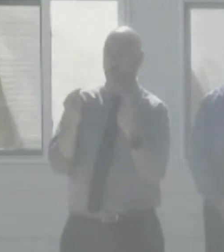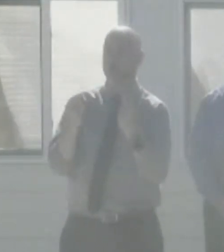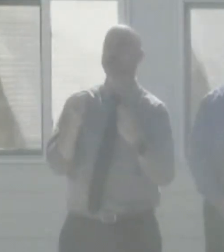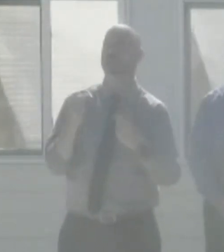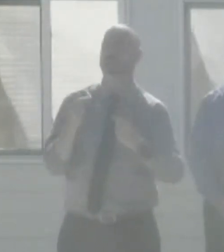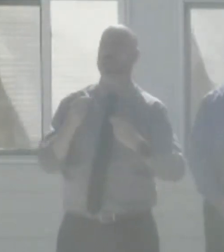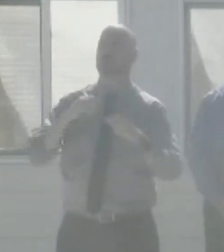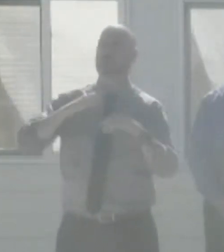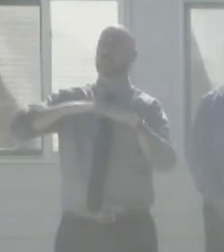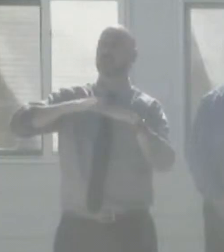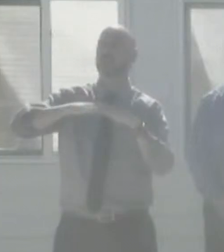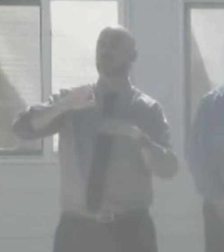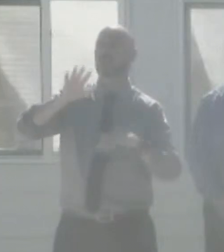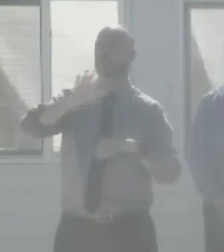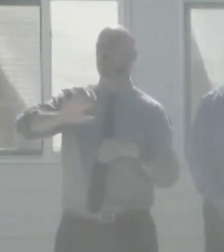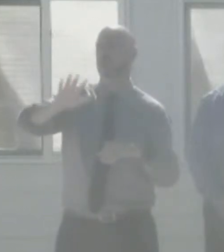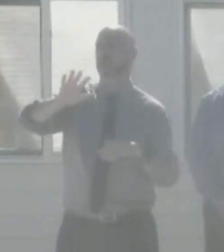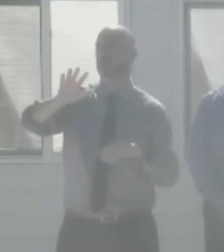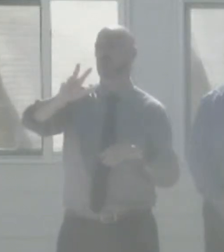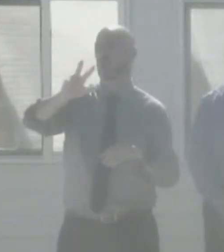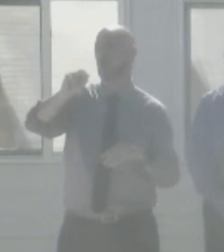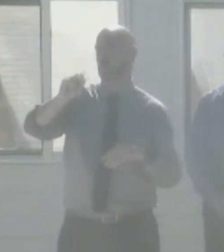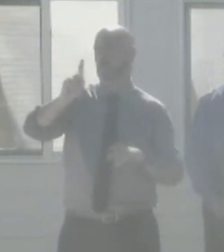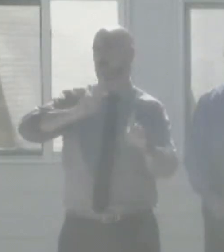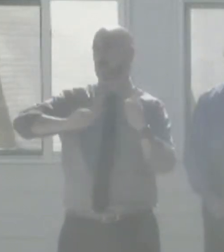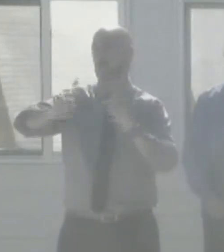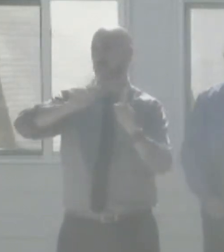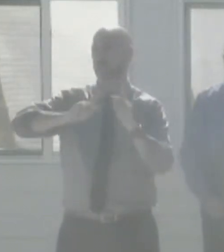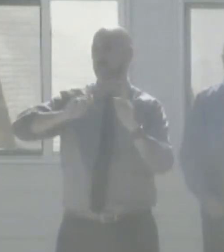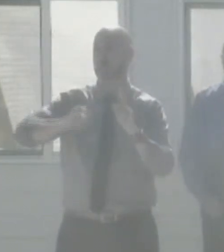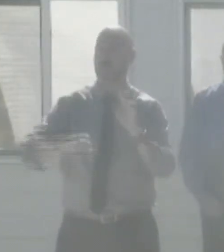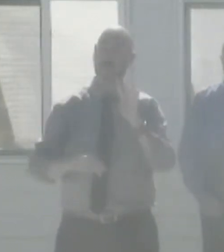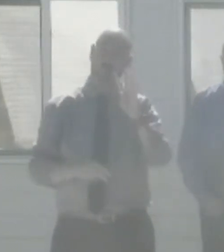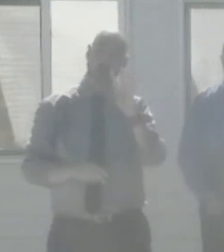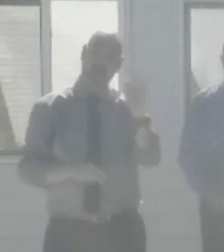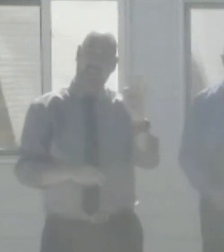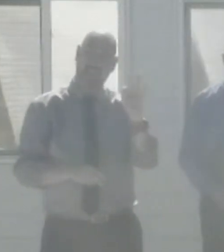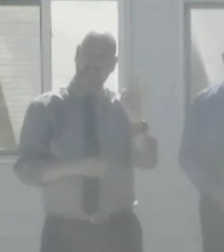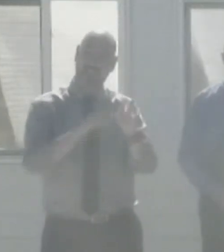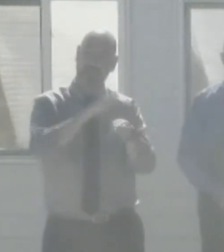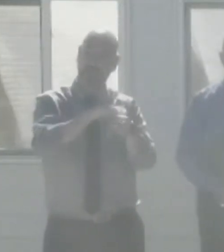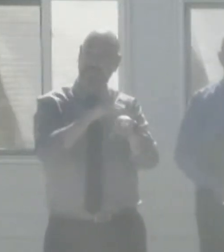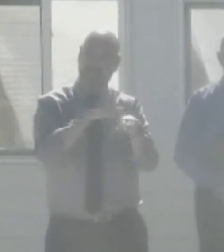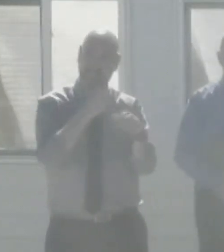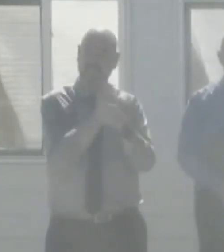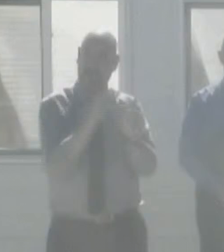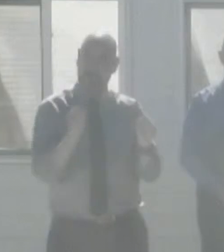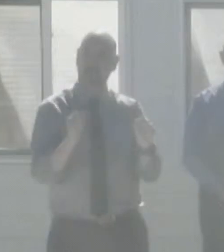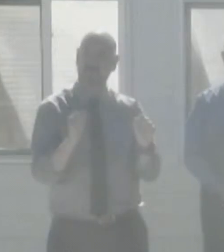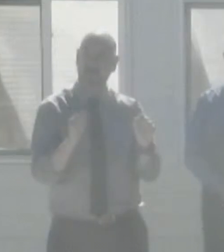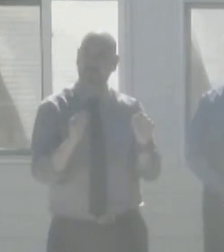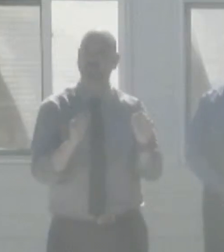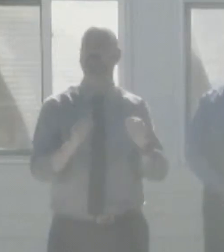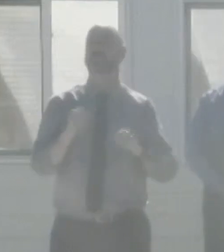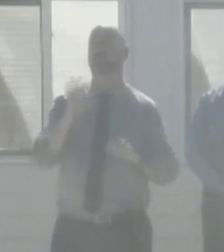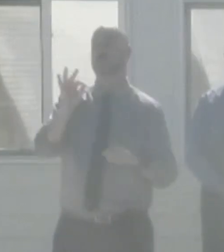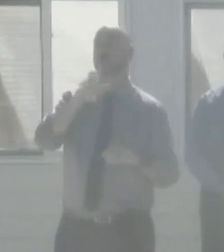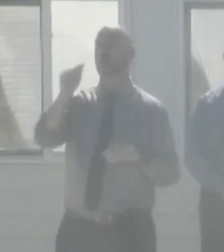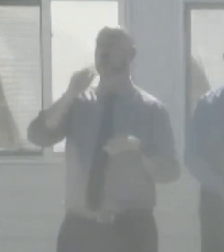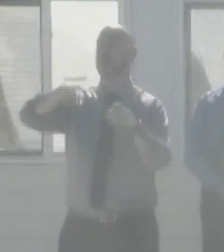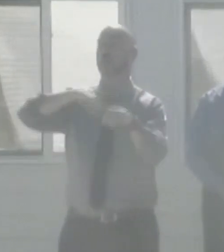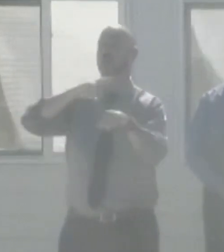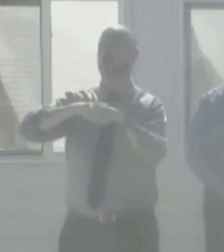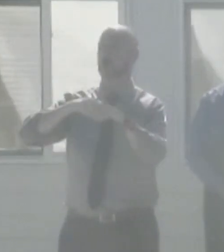been rescued. Florida National Guard, Florida law enforcement, and urban search and rescue teams are continuing to work throughout the